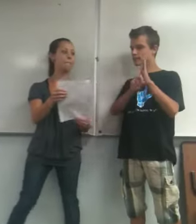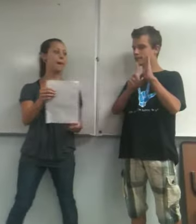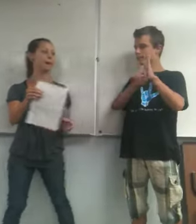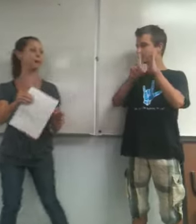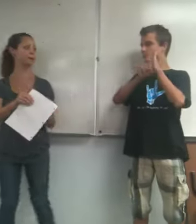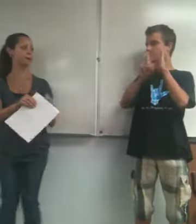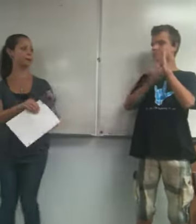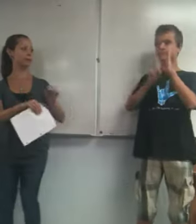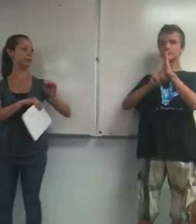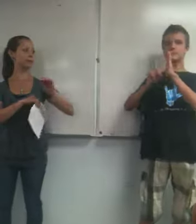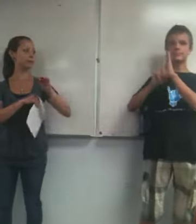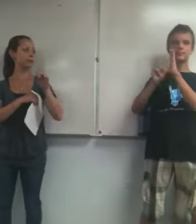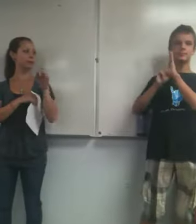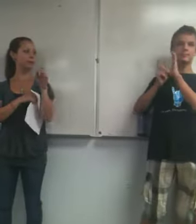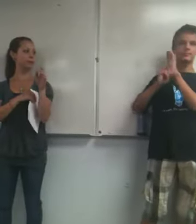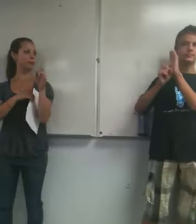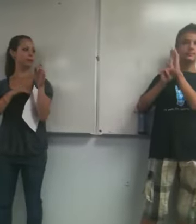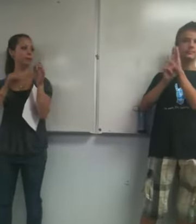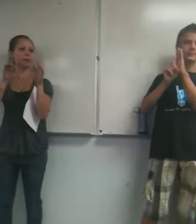Bell,